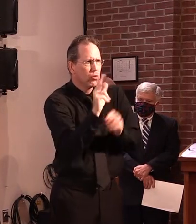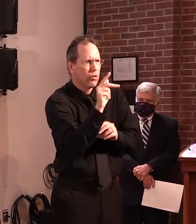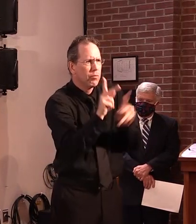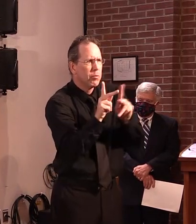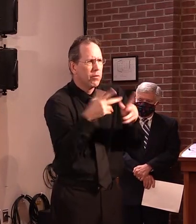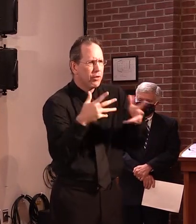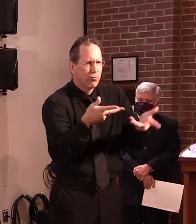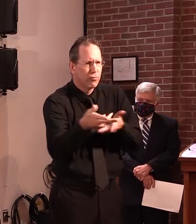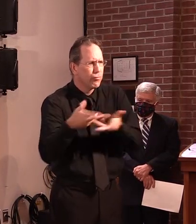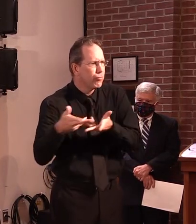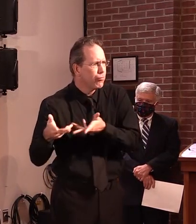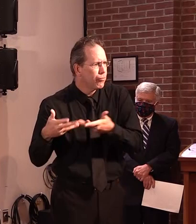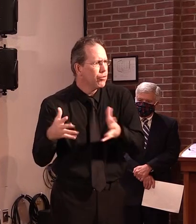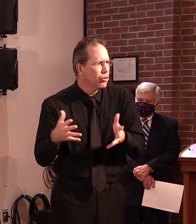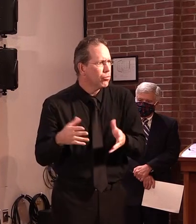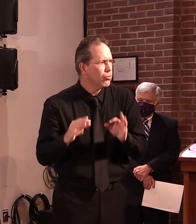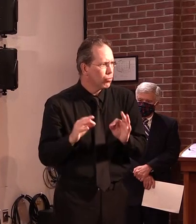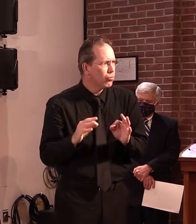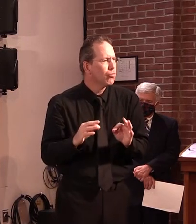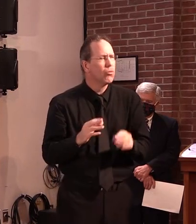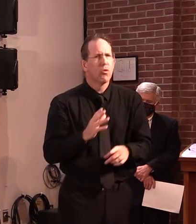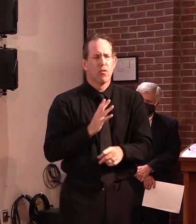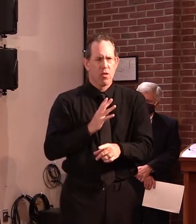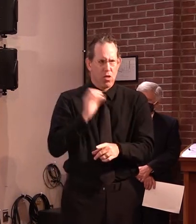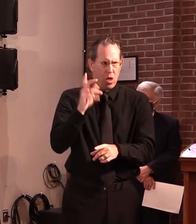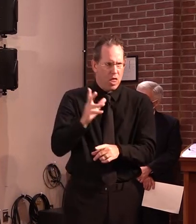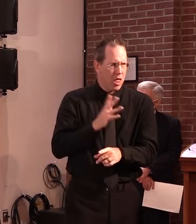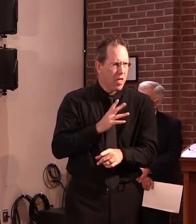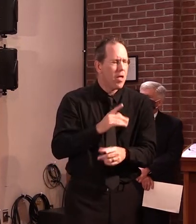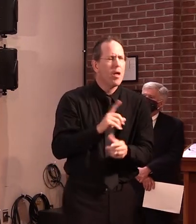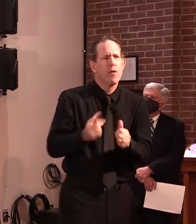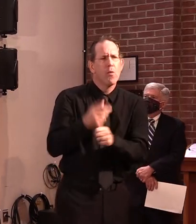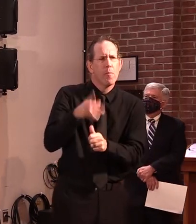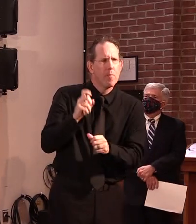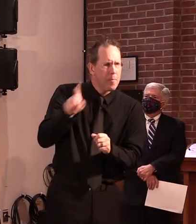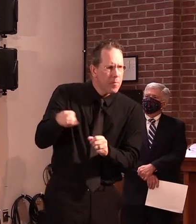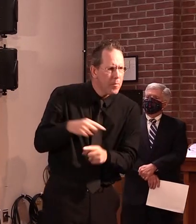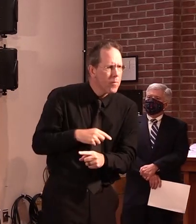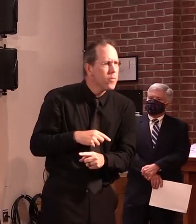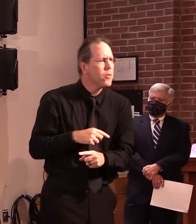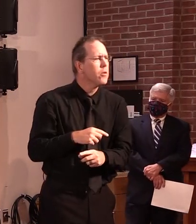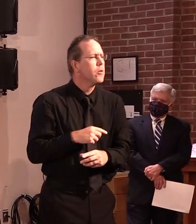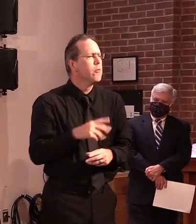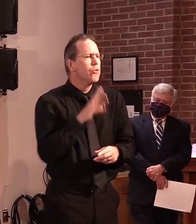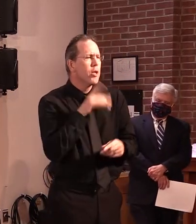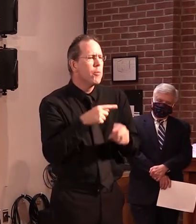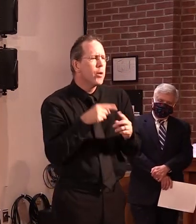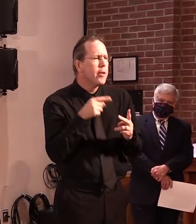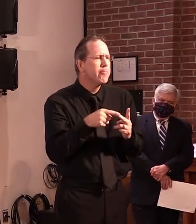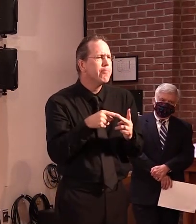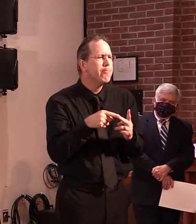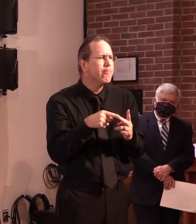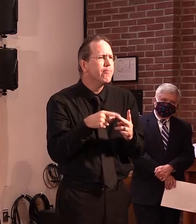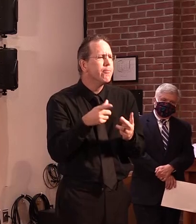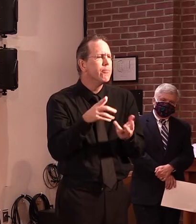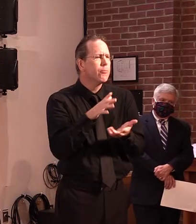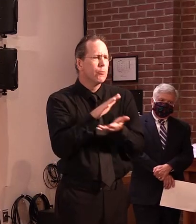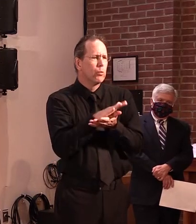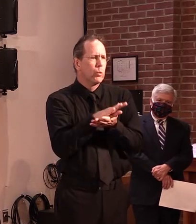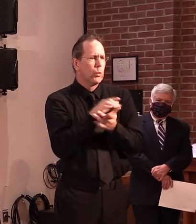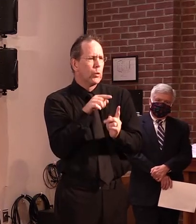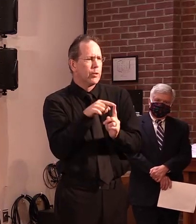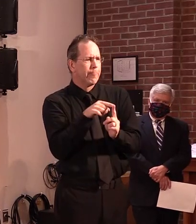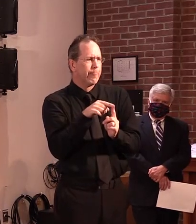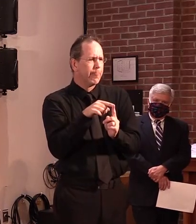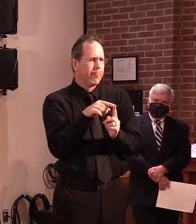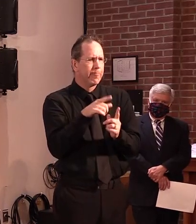you have the staffing affected to the point where they had to decide not to open for in-person instruction this week, will